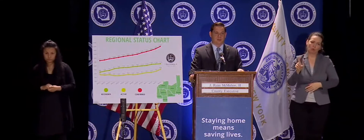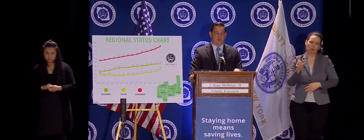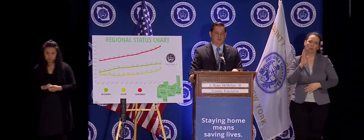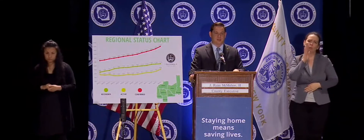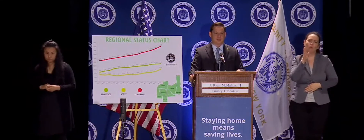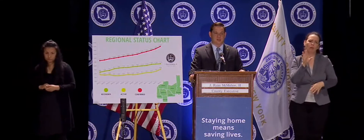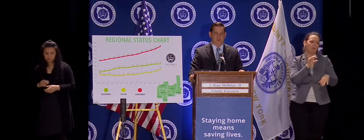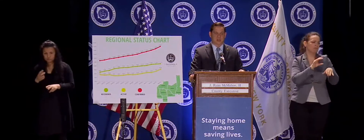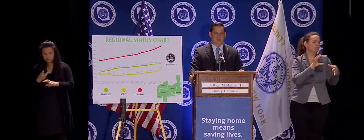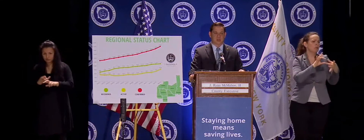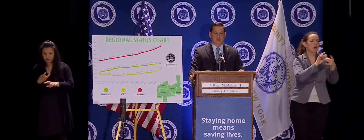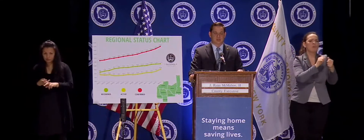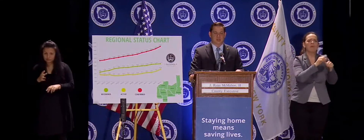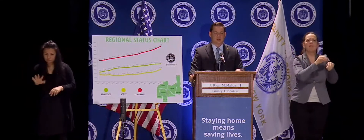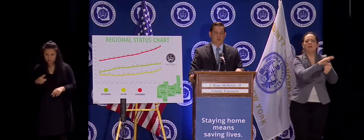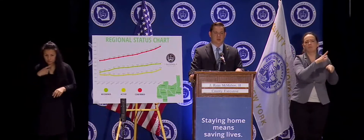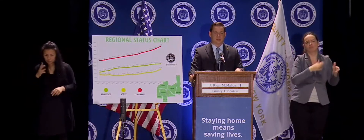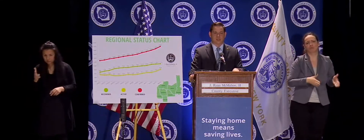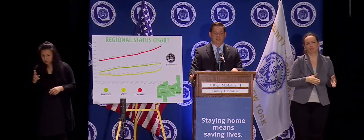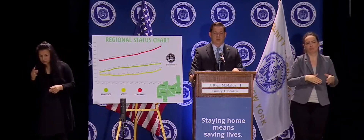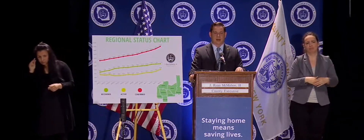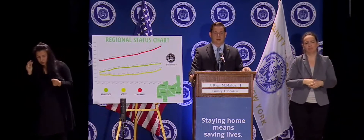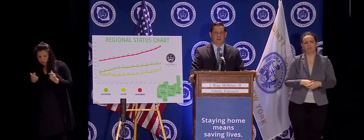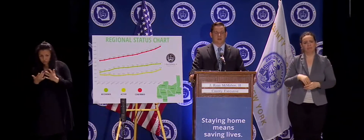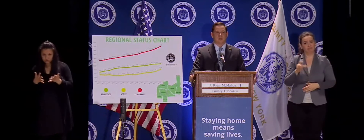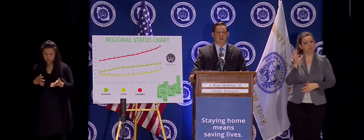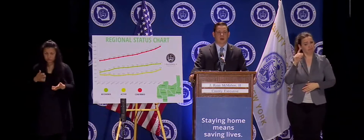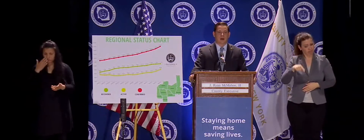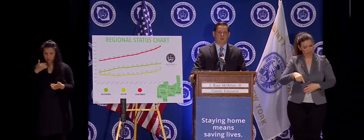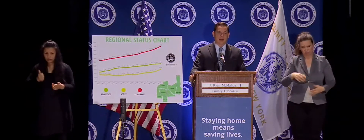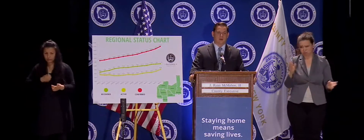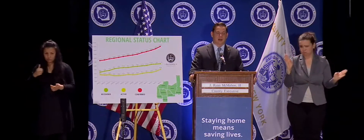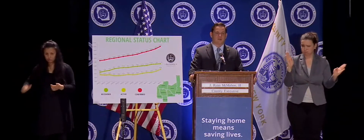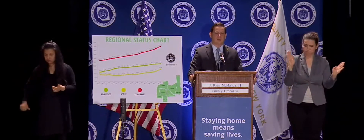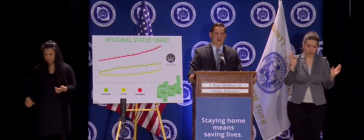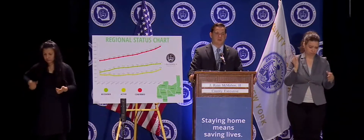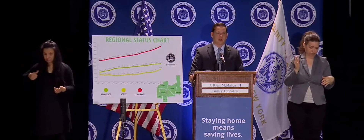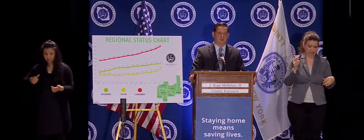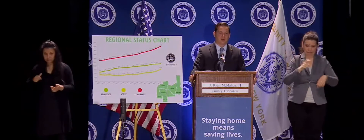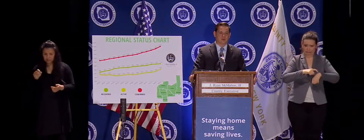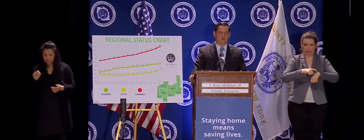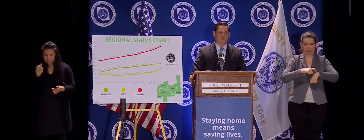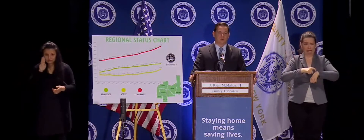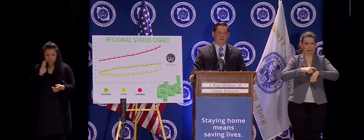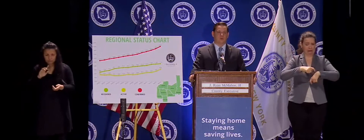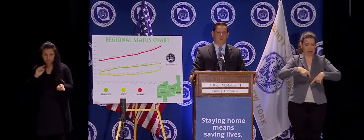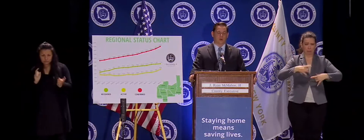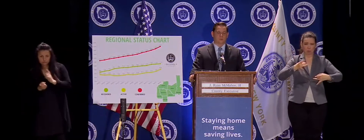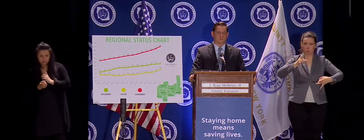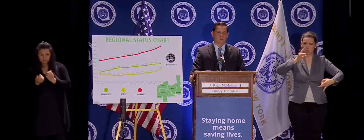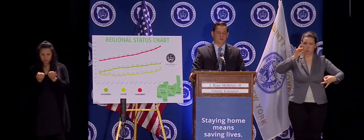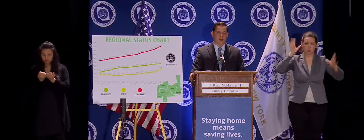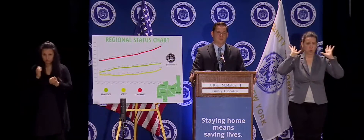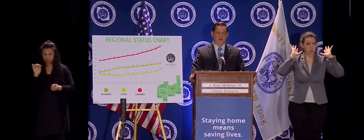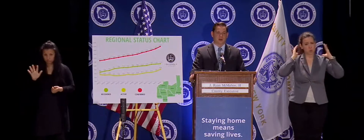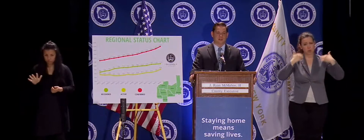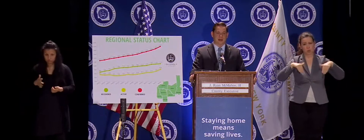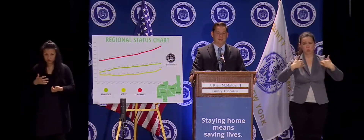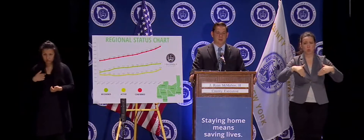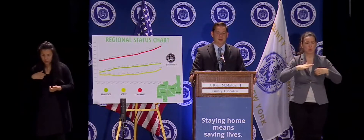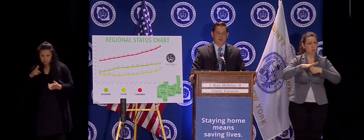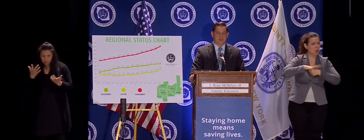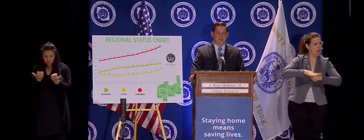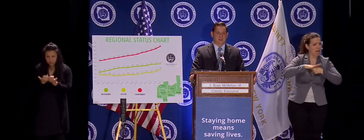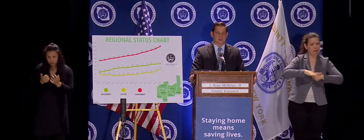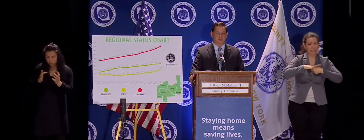Our behaviors had to change quickly, change radically. We're now going to have to modify our behavior moving forward. If you're having a hard